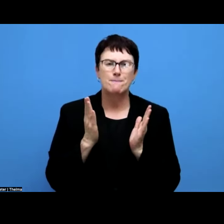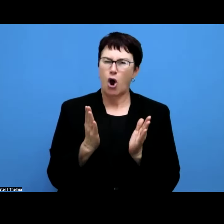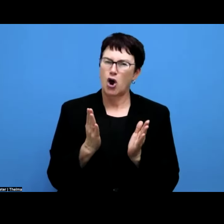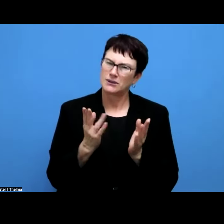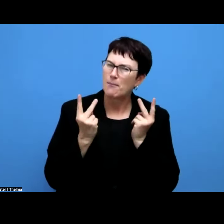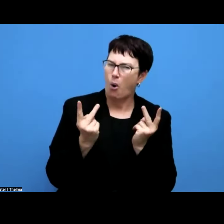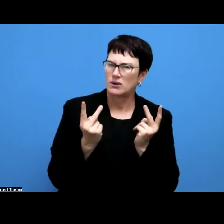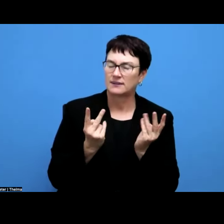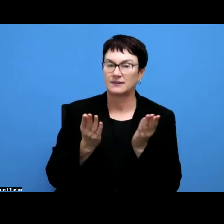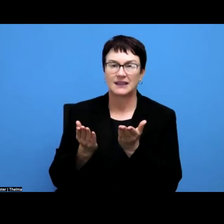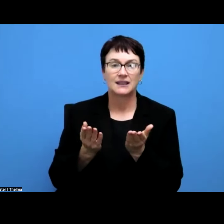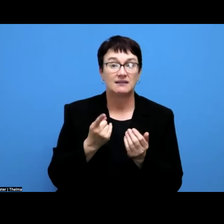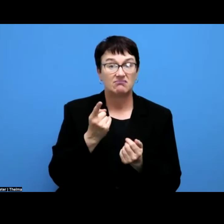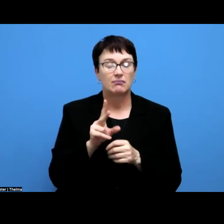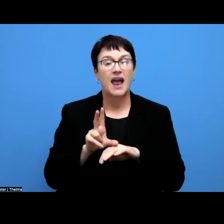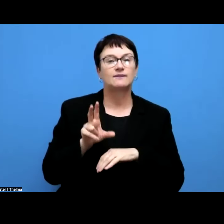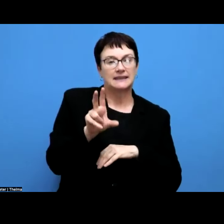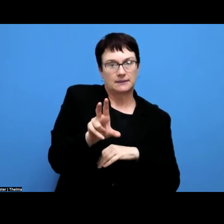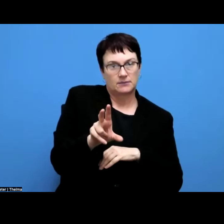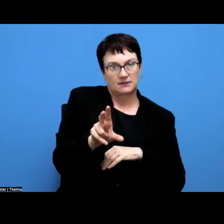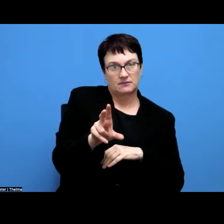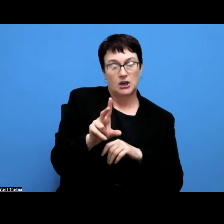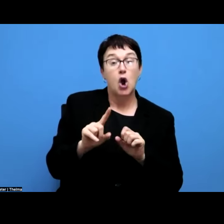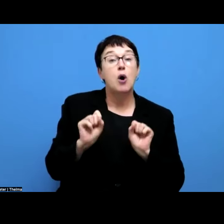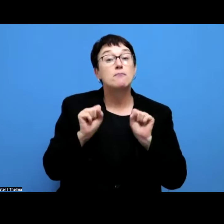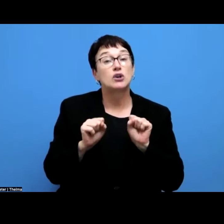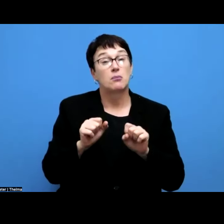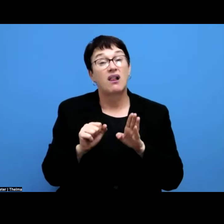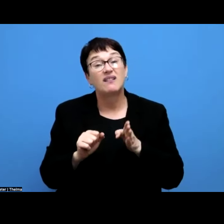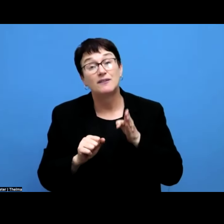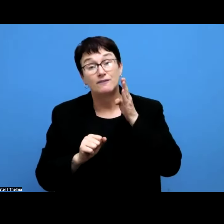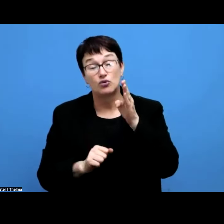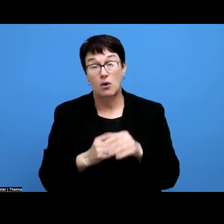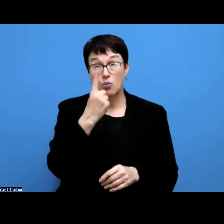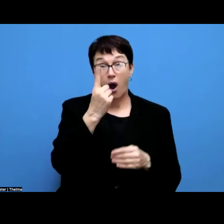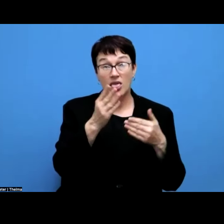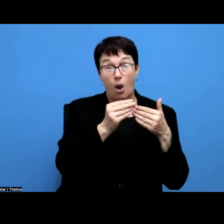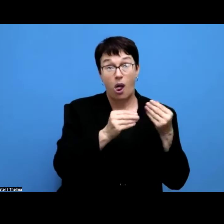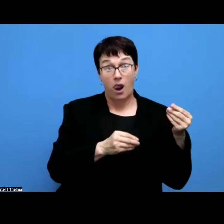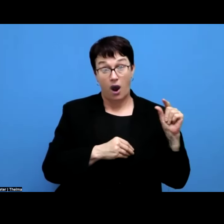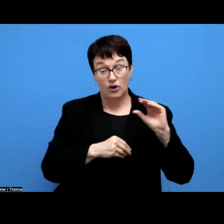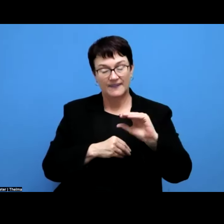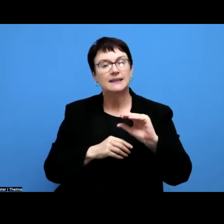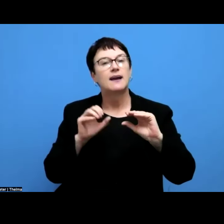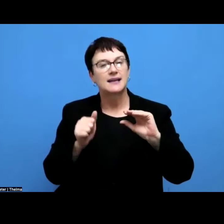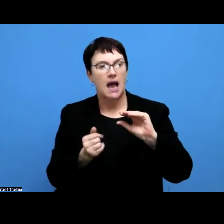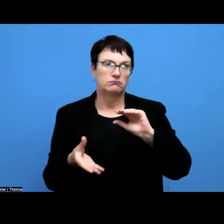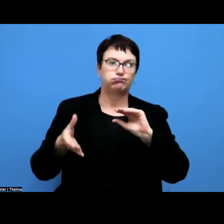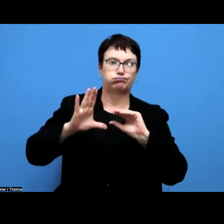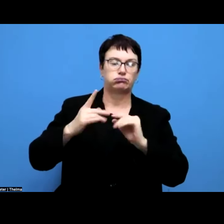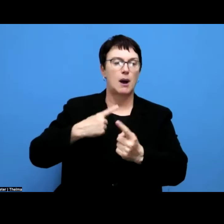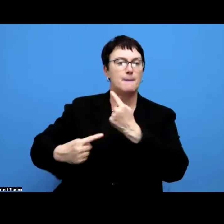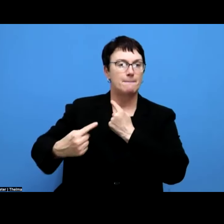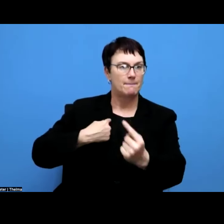for all, with potential financial returns for every dollar invested. What we urgently need